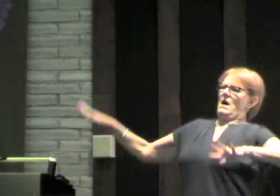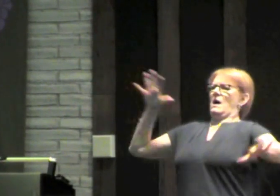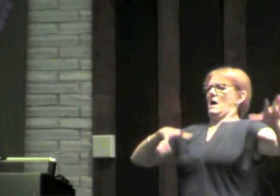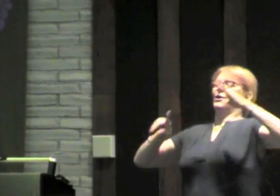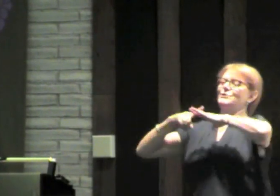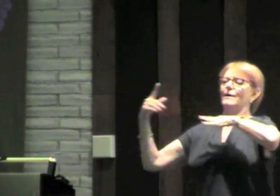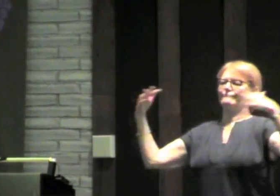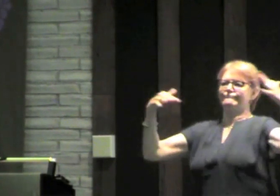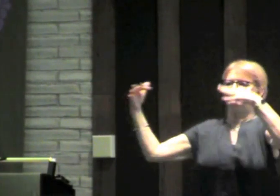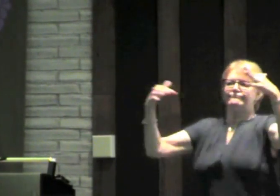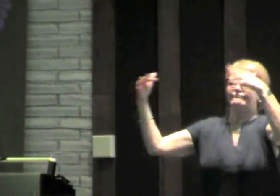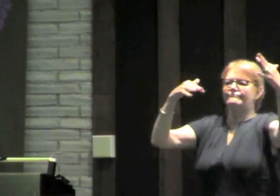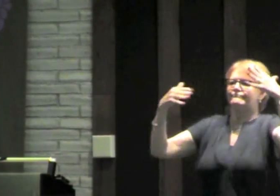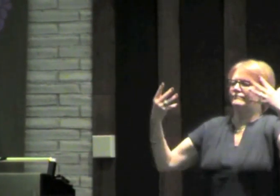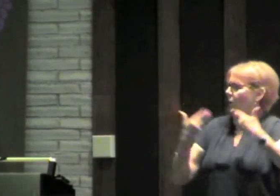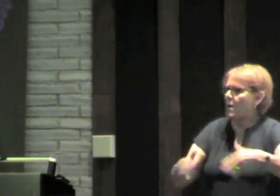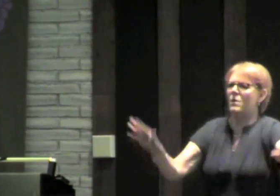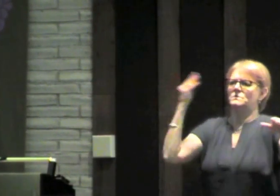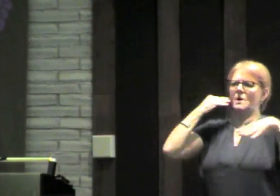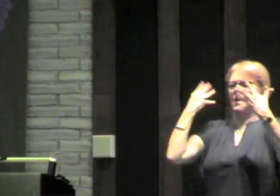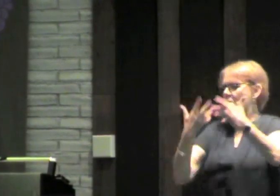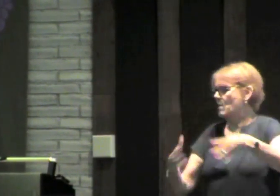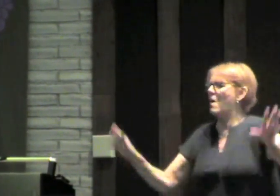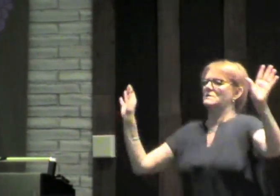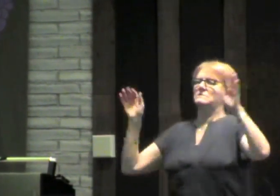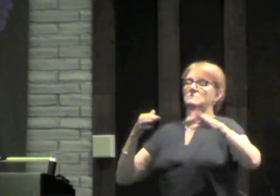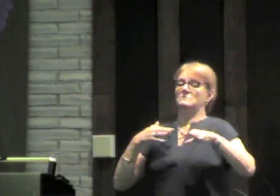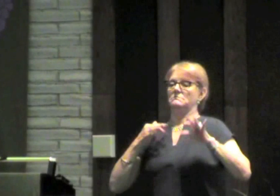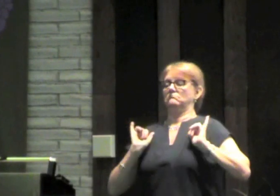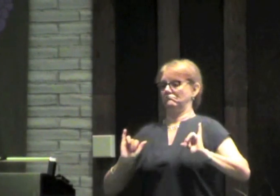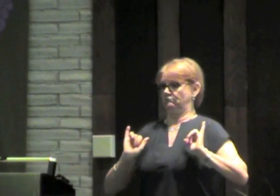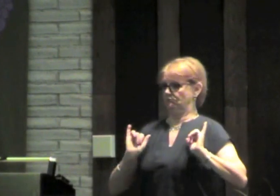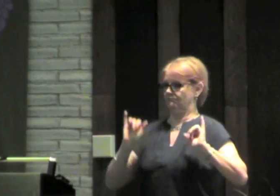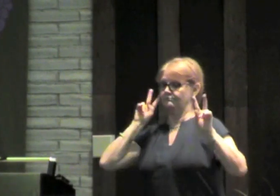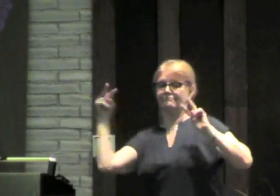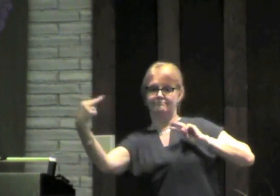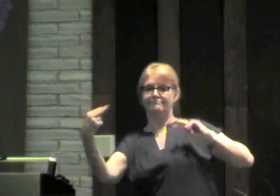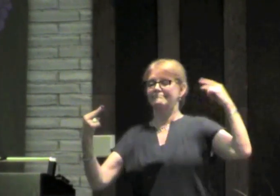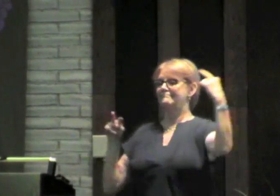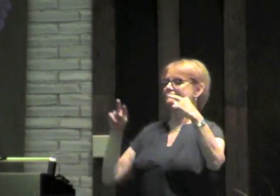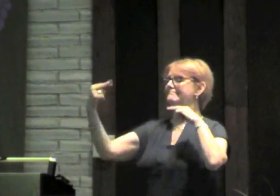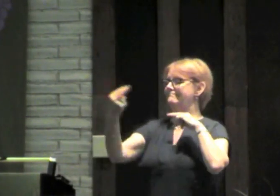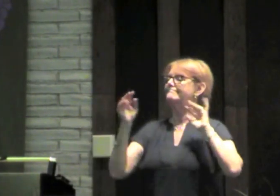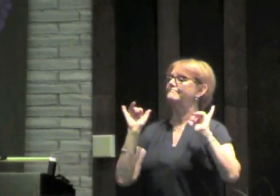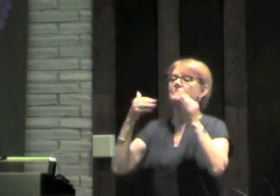and reclaim the West Bank. And so that's led to lots of wars. And people on both sides have lost a